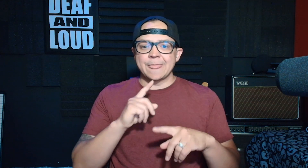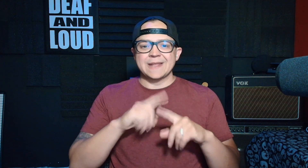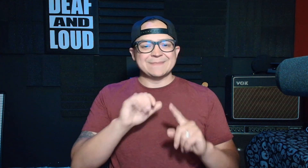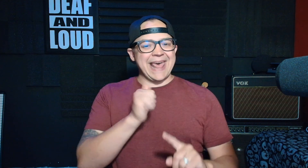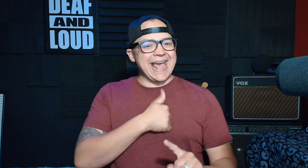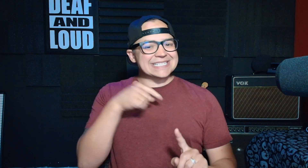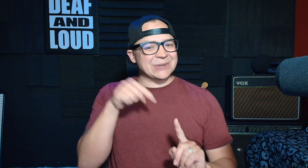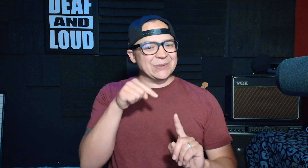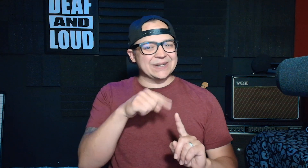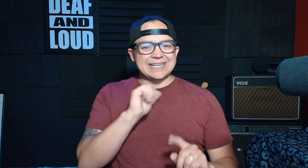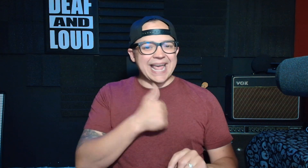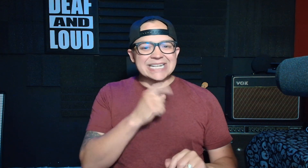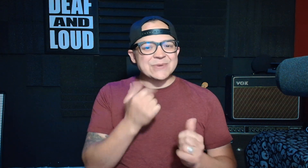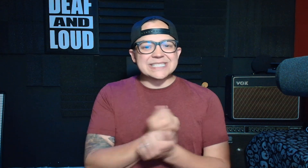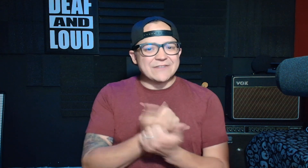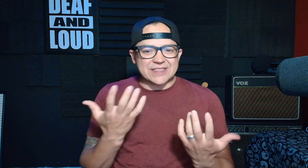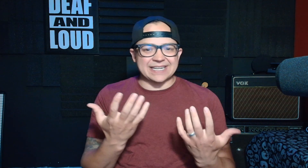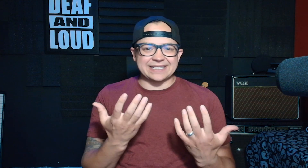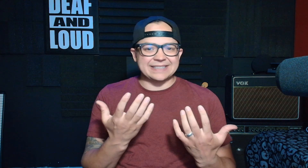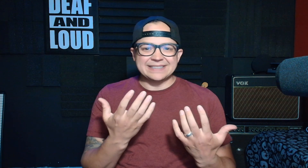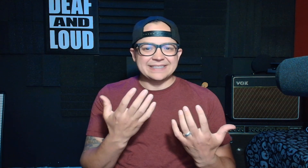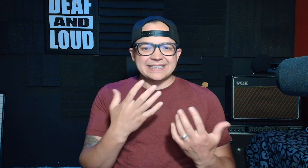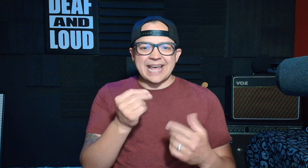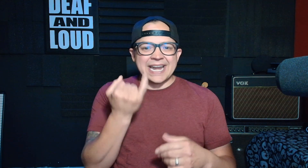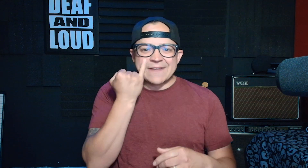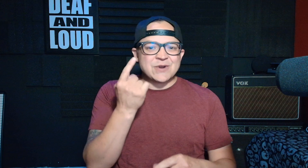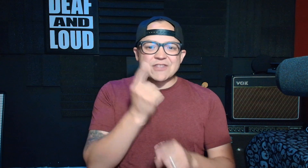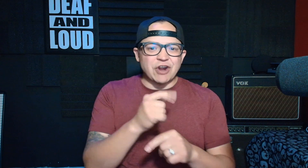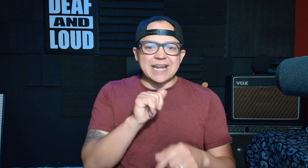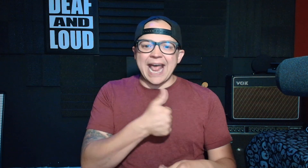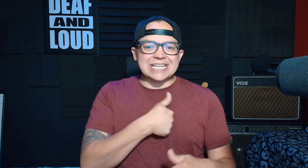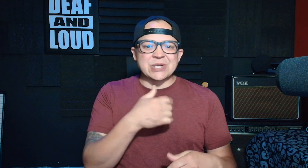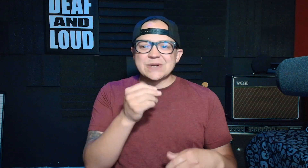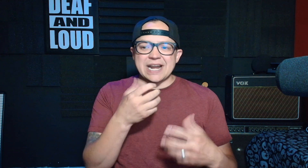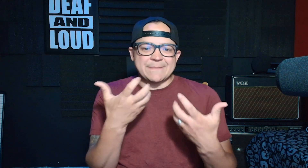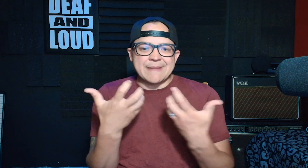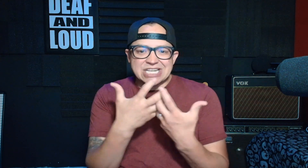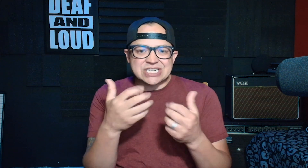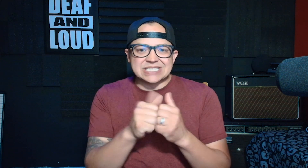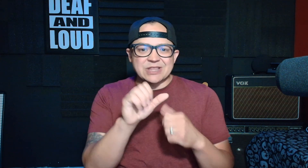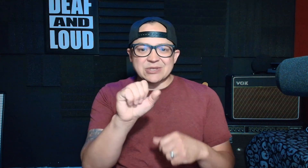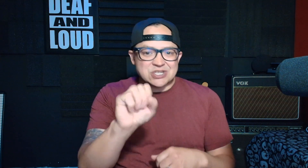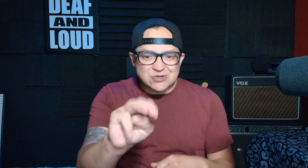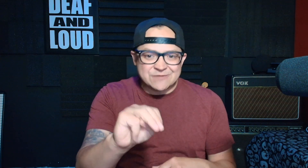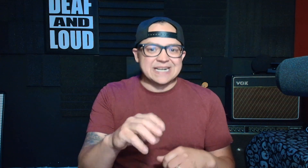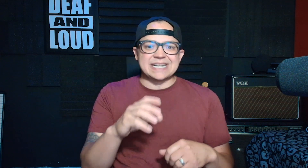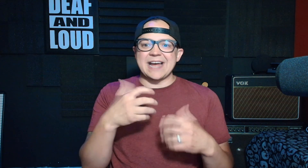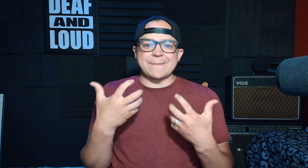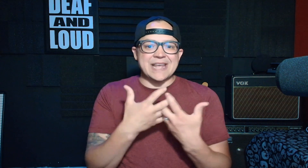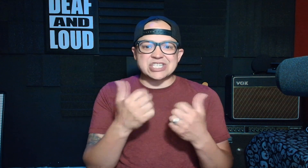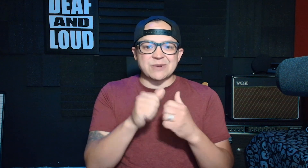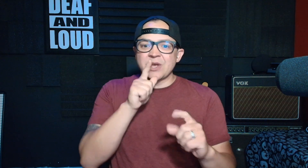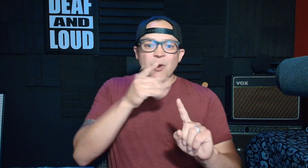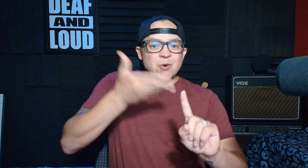people. But attitude is everything. And if you have the right attitude and it matches with your social media,